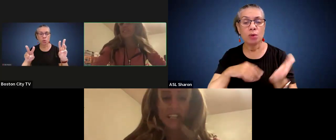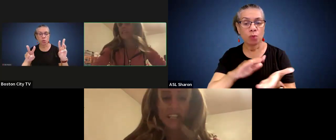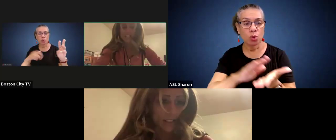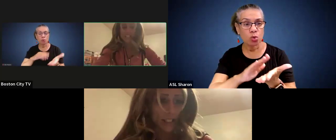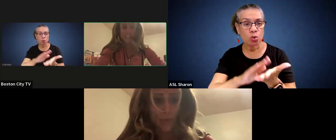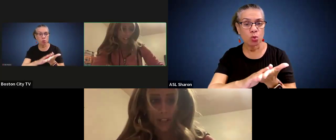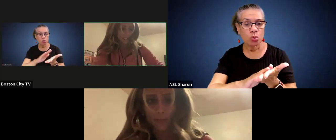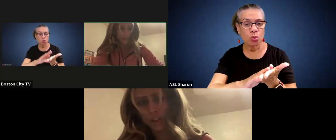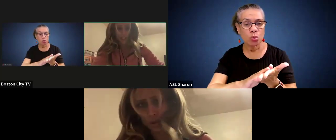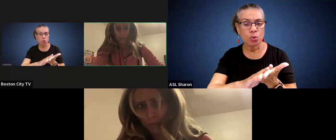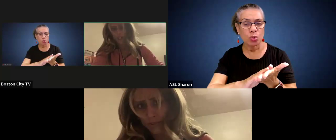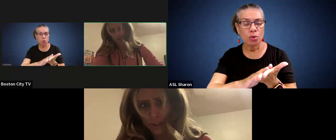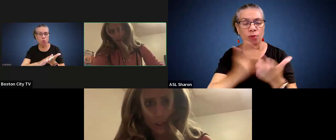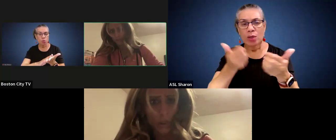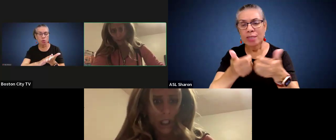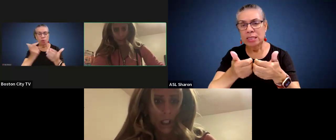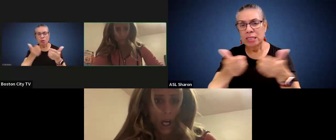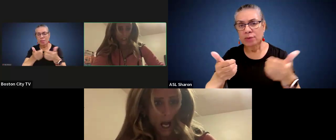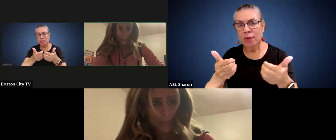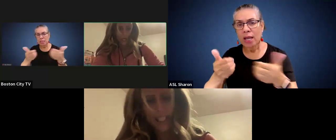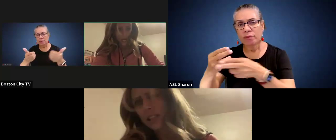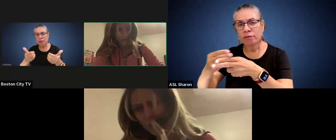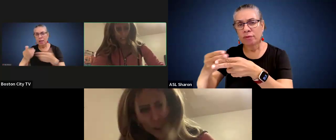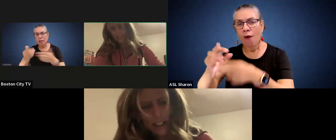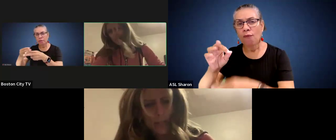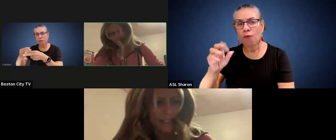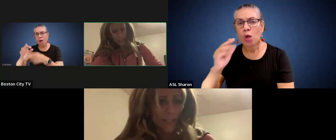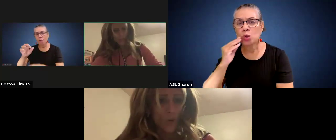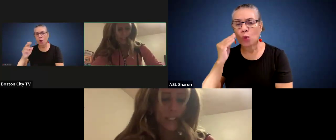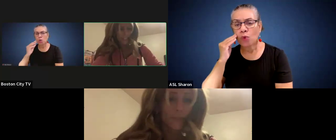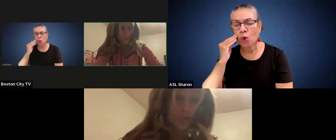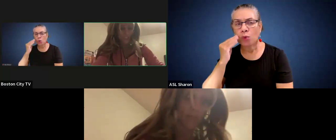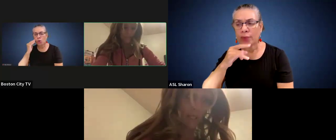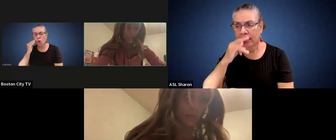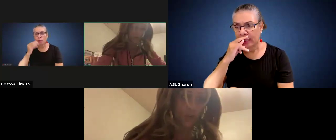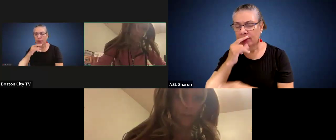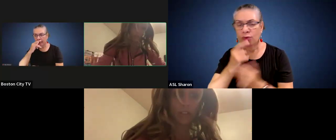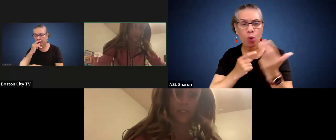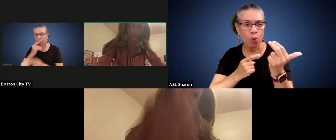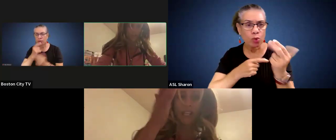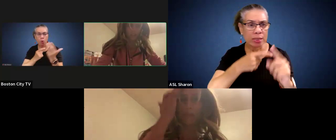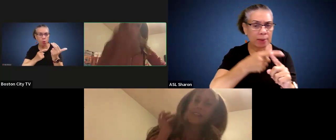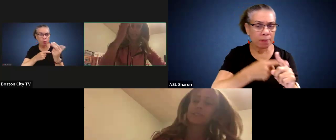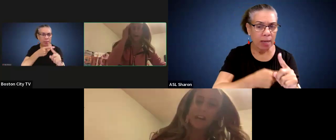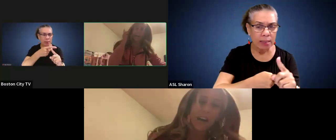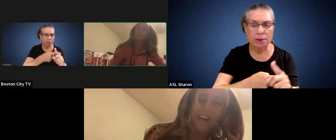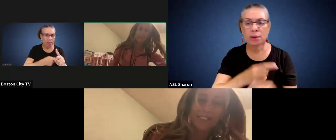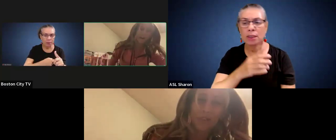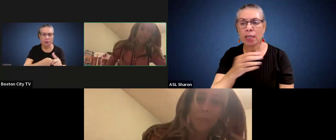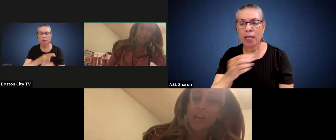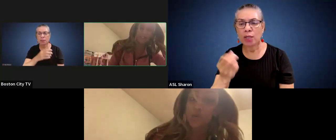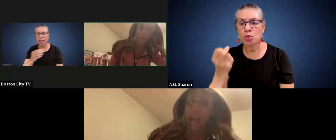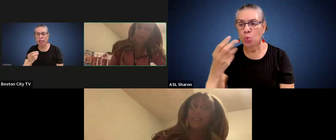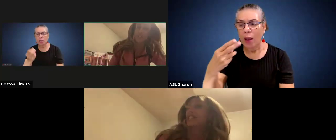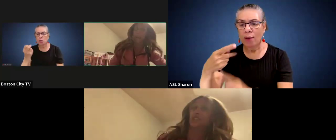identified separated foster homes for 2 kids for 13 months and 1 kid for 12 months for false 51A filings